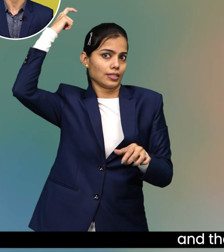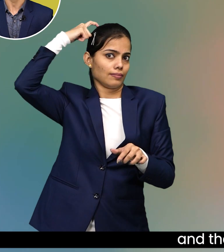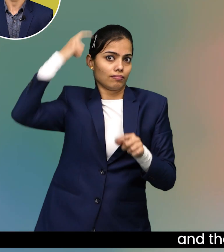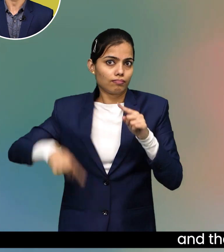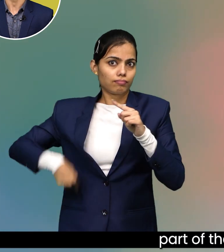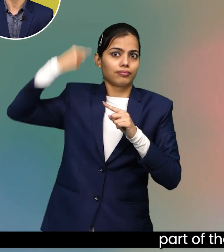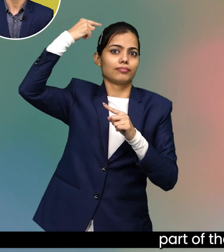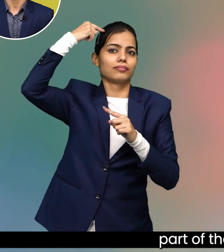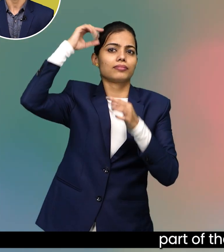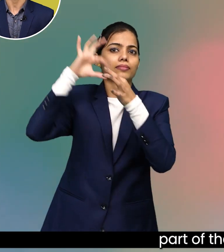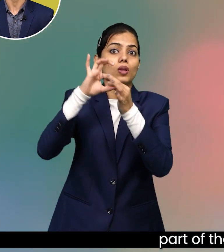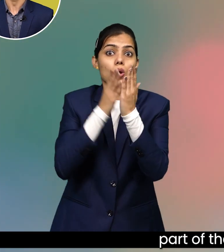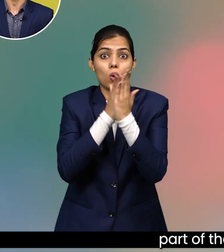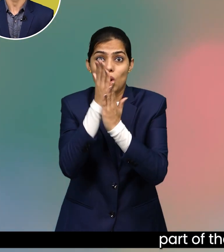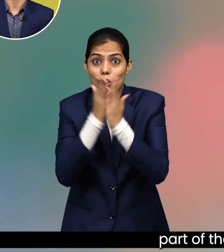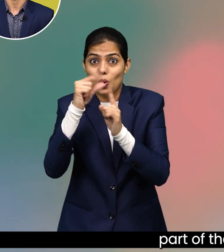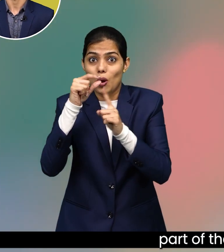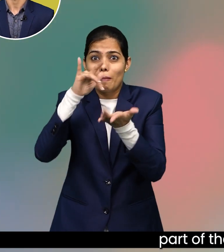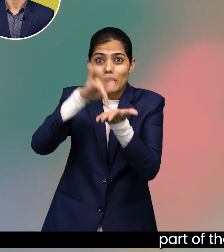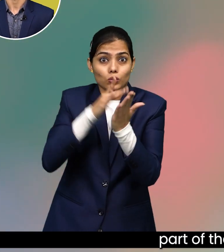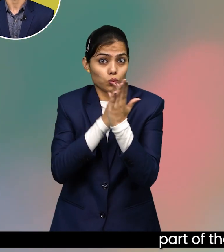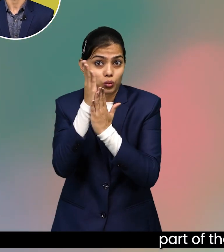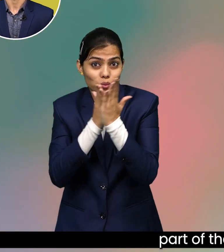and the posterior part of the spinal cord.